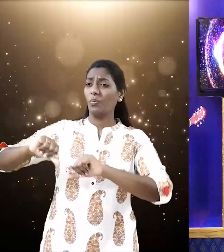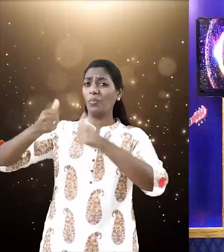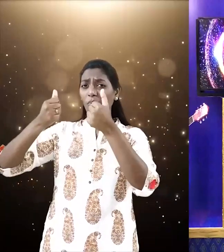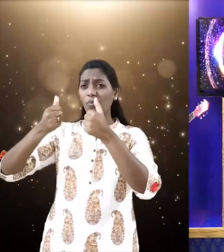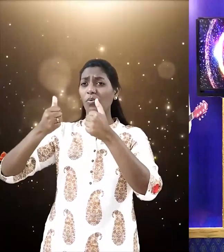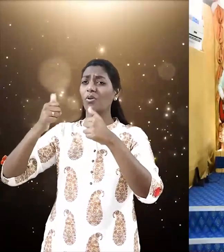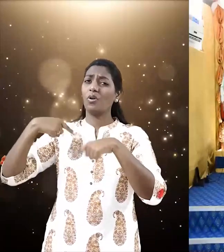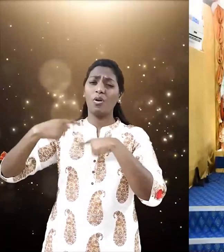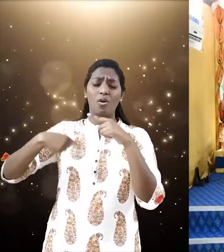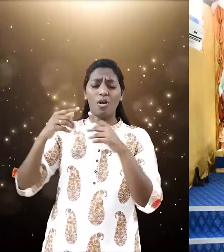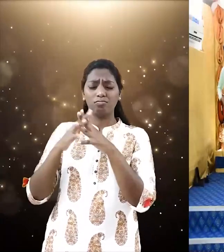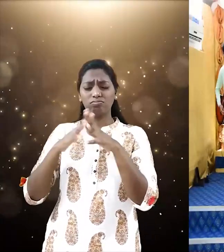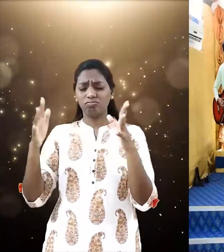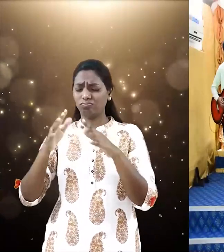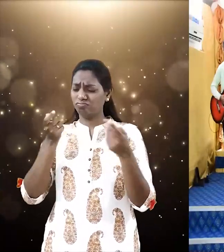exalted.